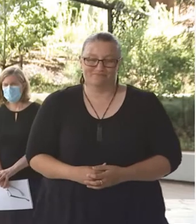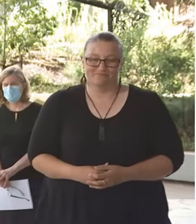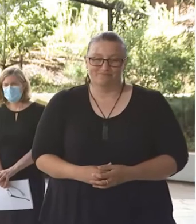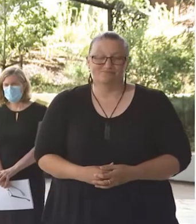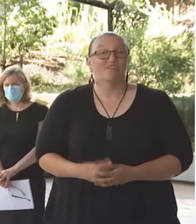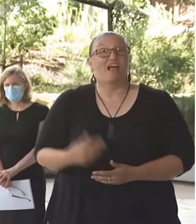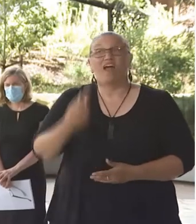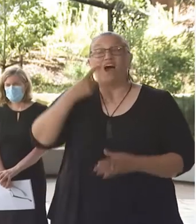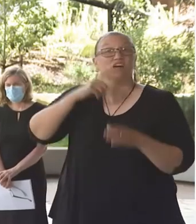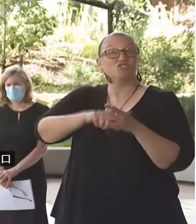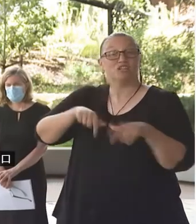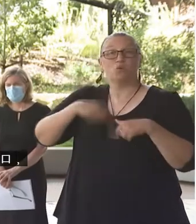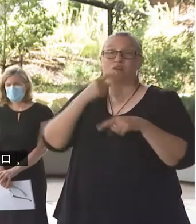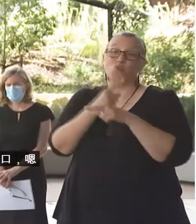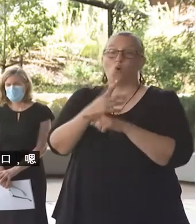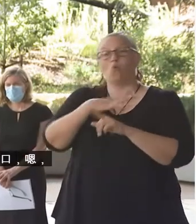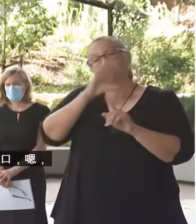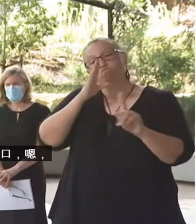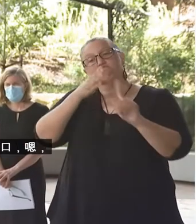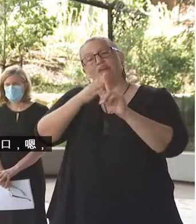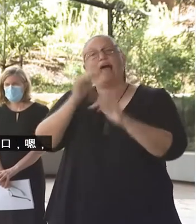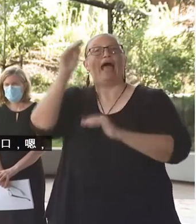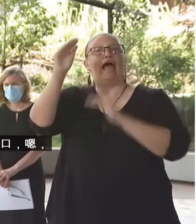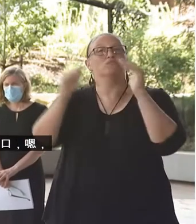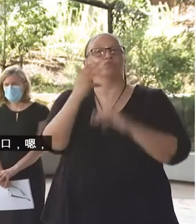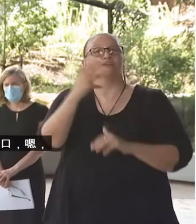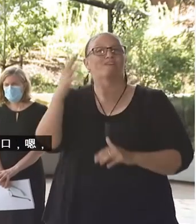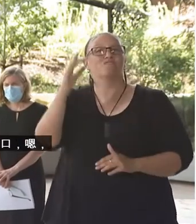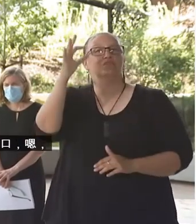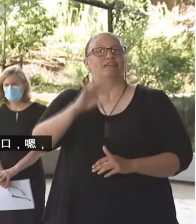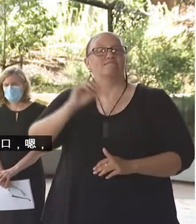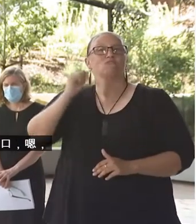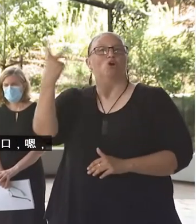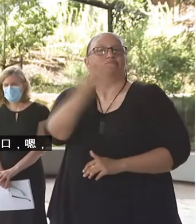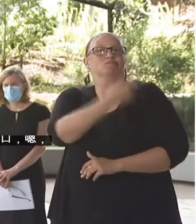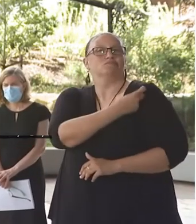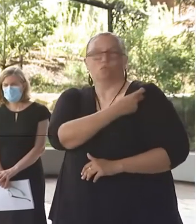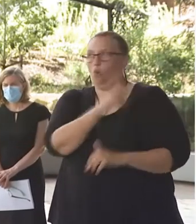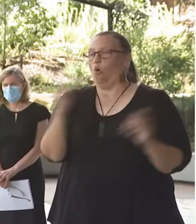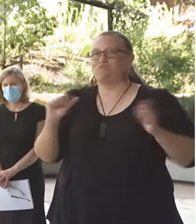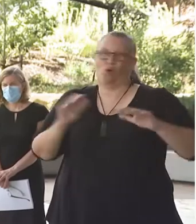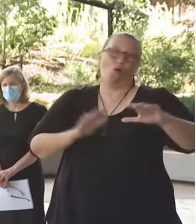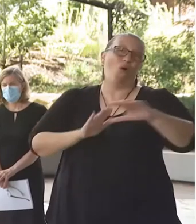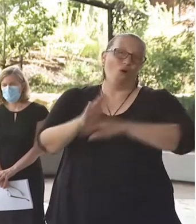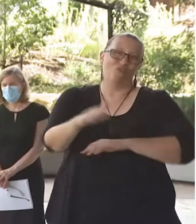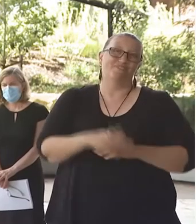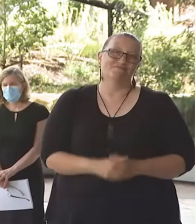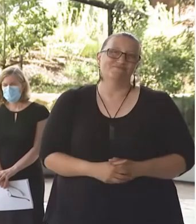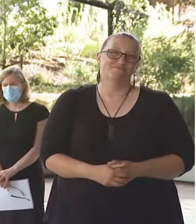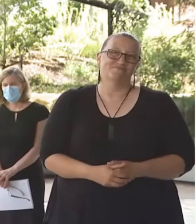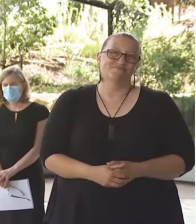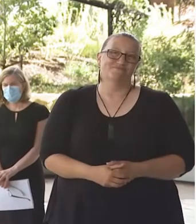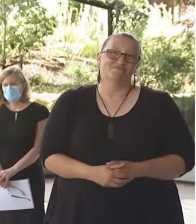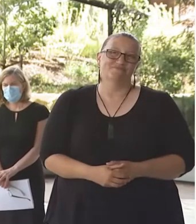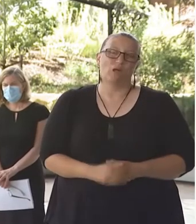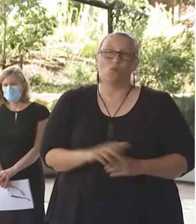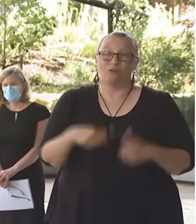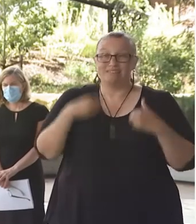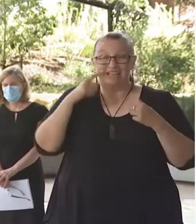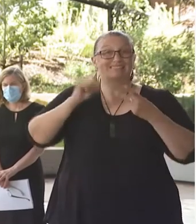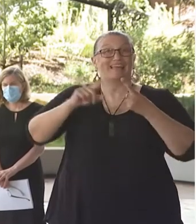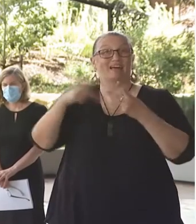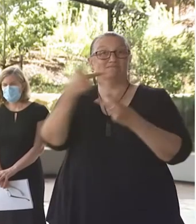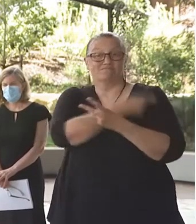adult population here in New South Wales. We're above that for first doses. We continue to see the second doses